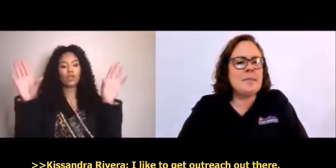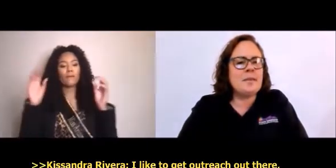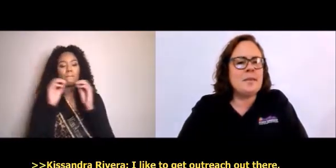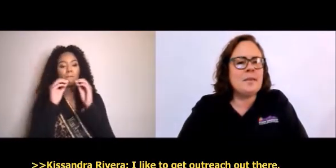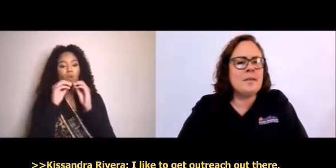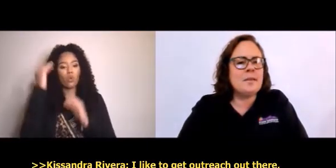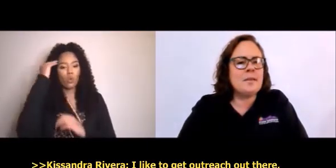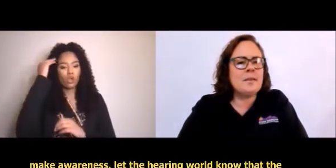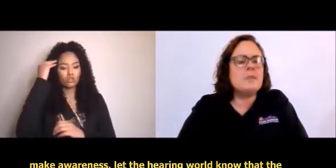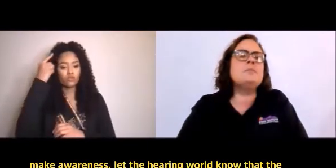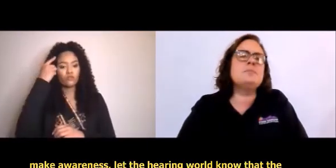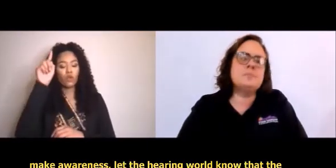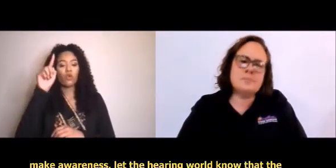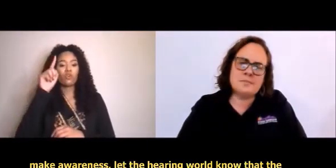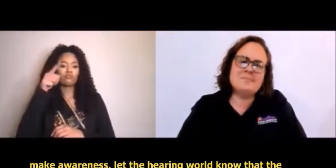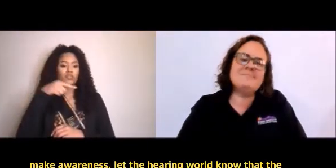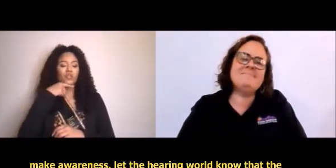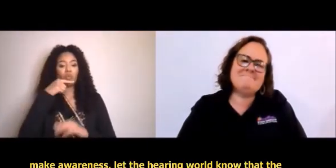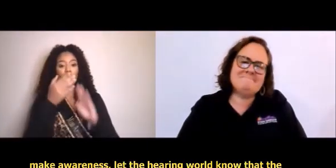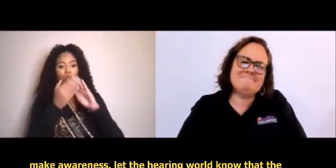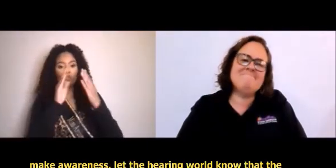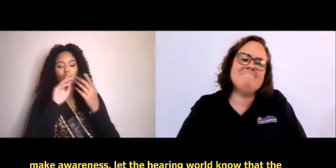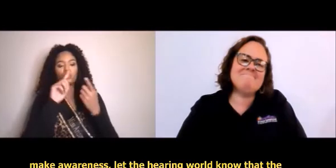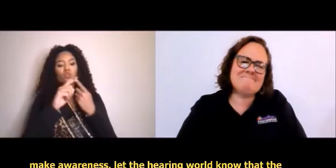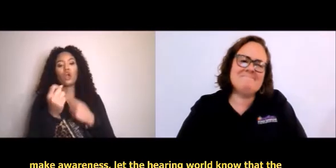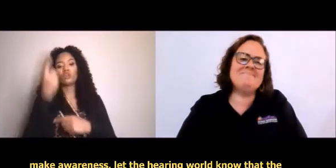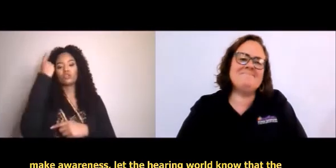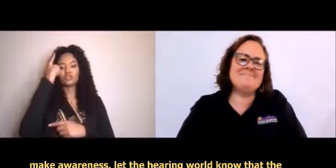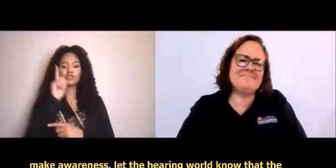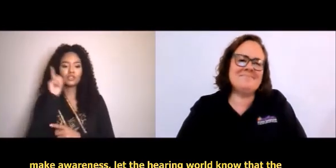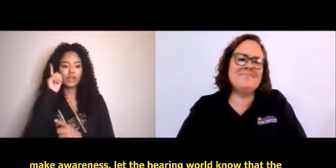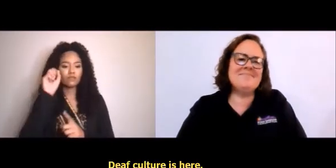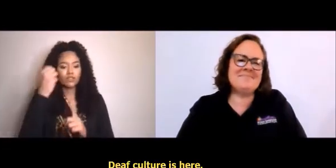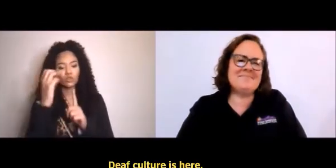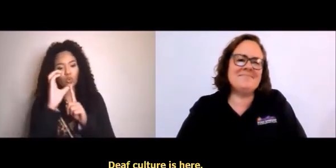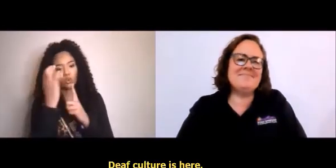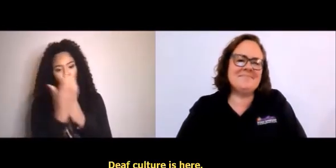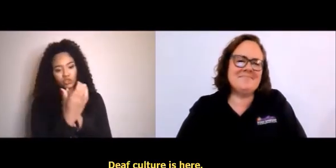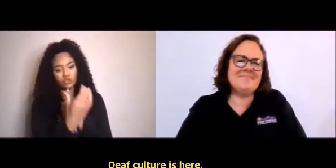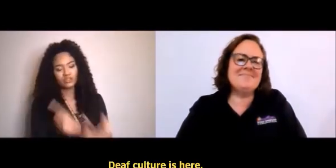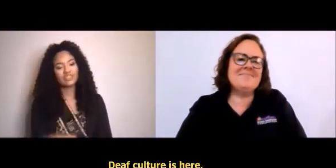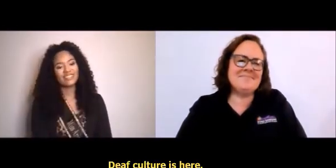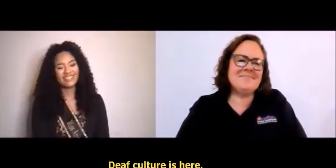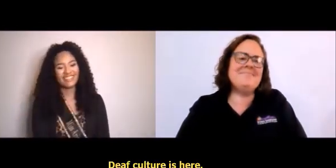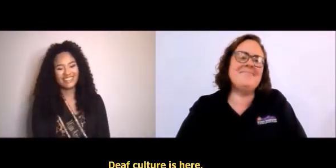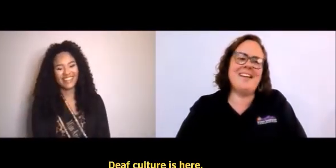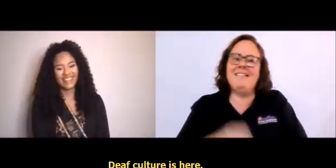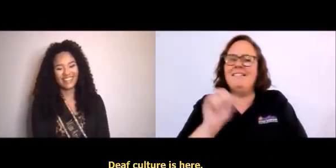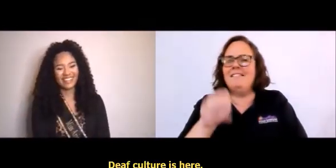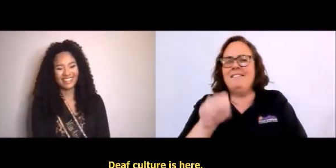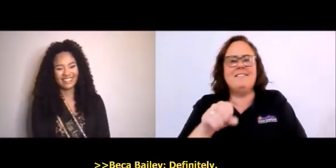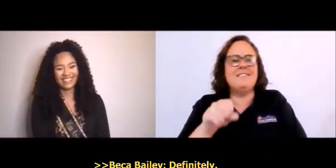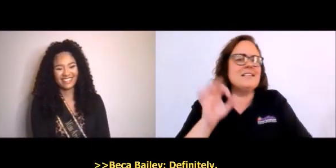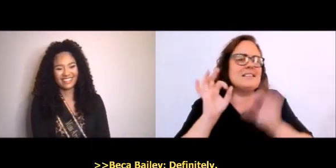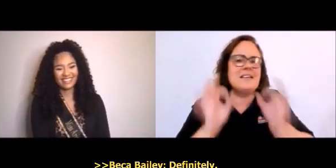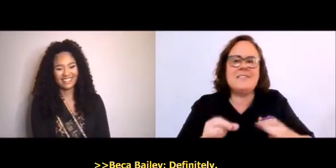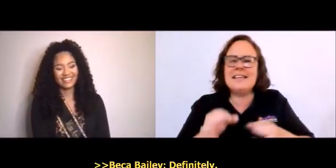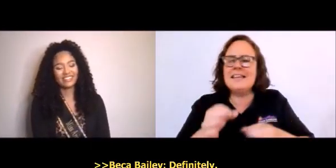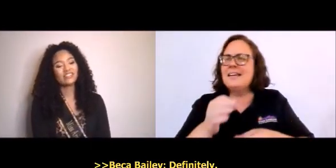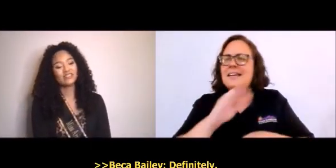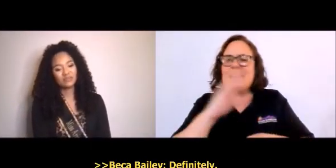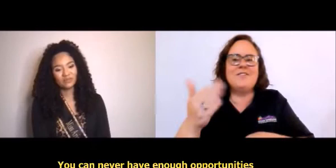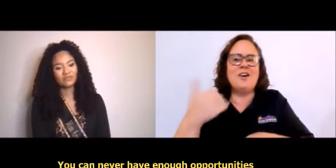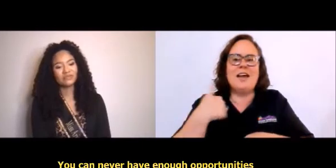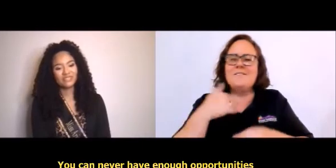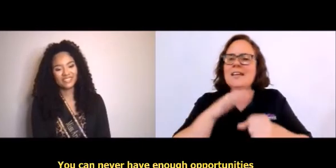get outreach out there, make awareness, let the hearing world know that the deaf culture is here. Definitely. You can